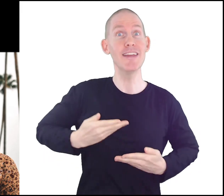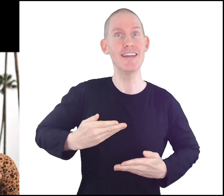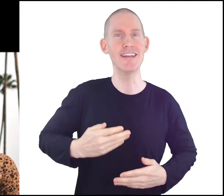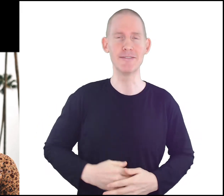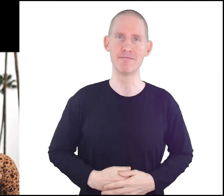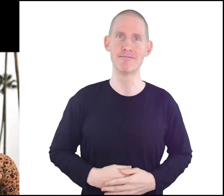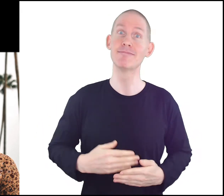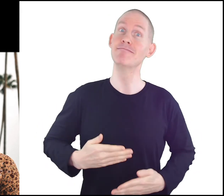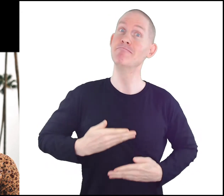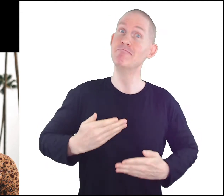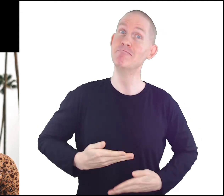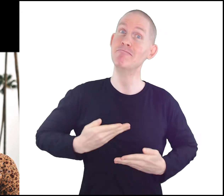happy.